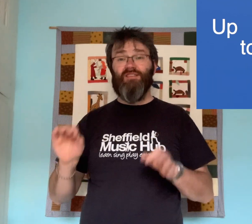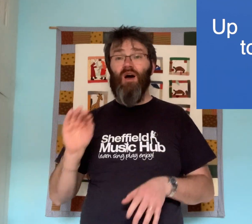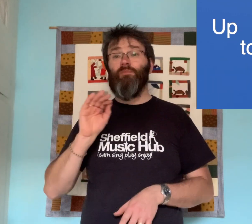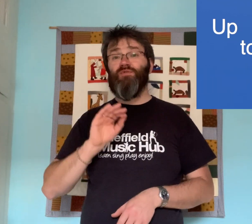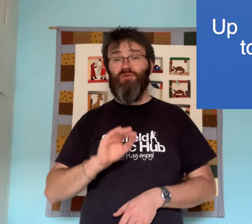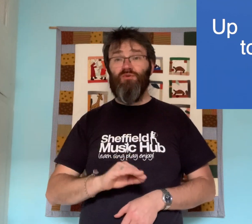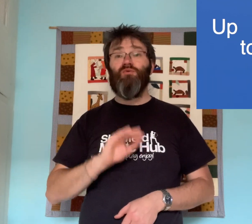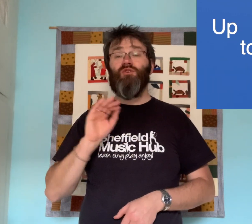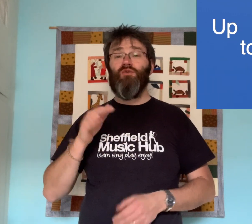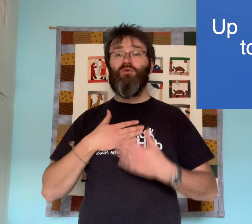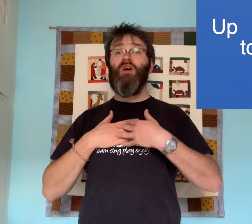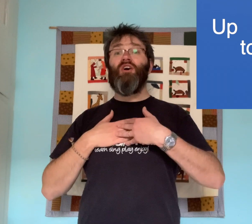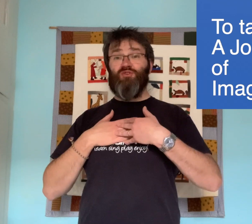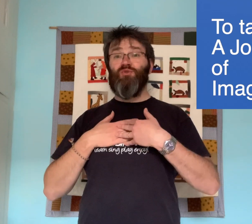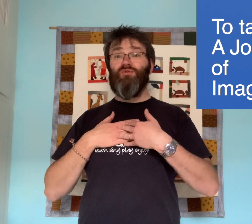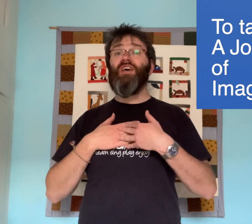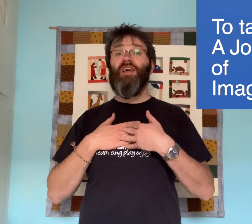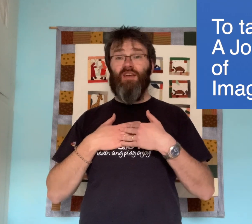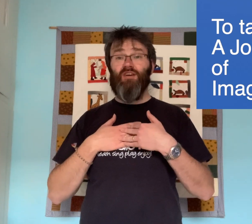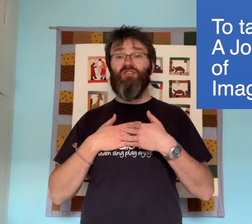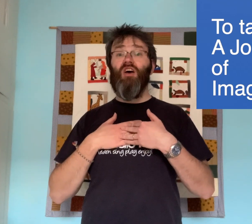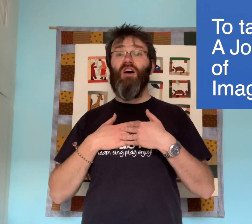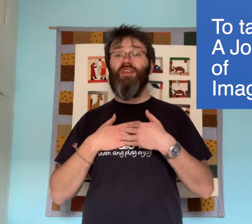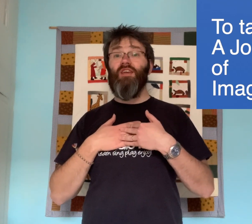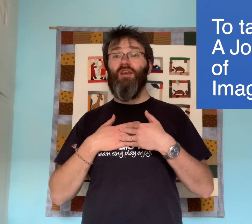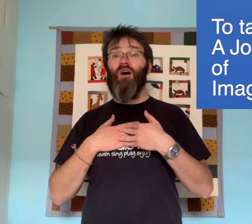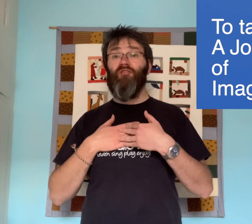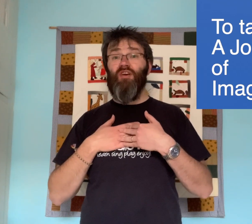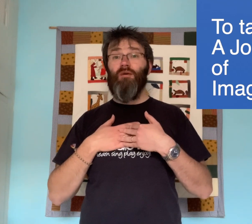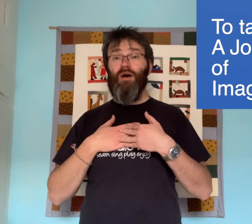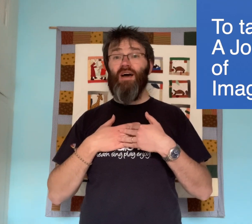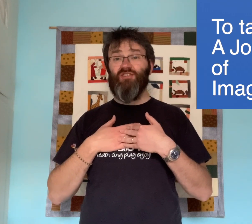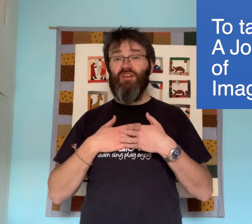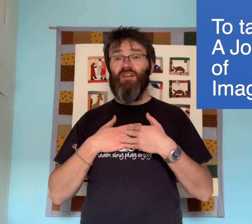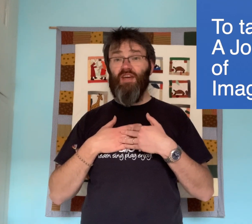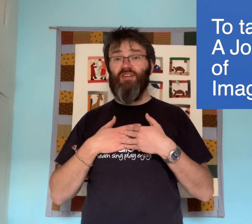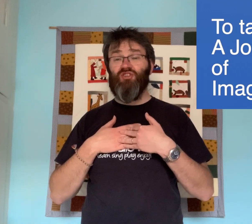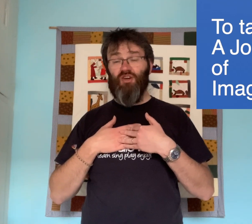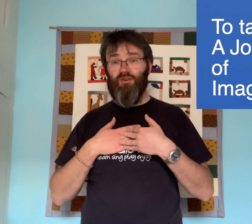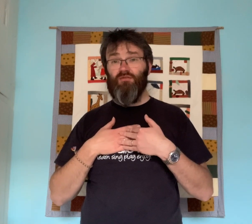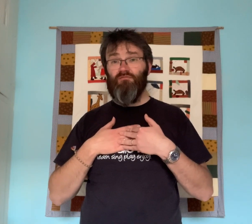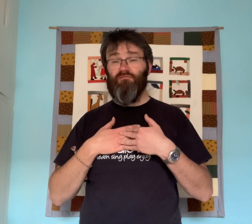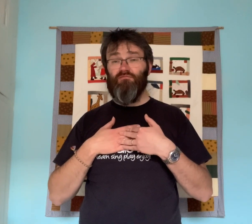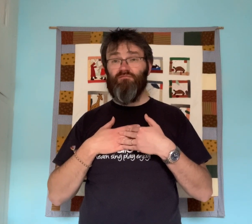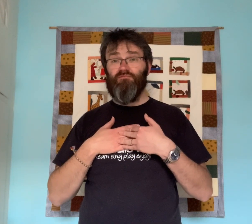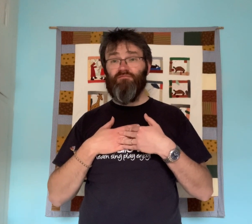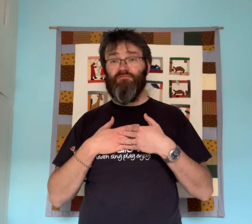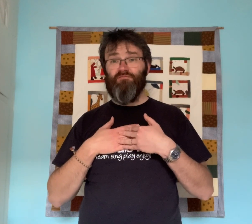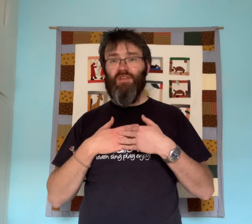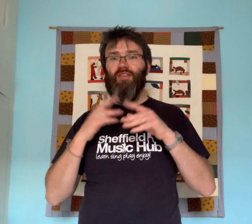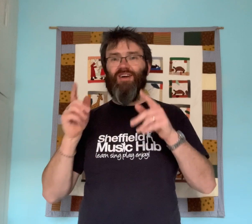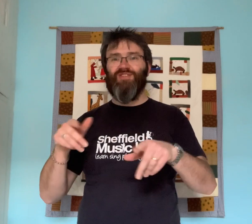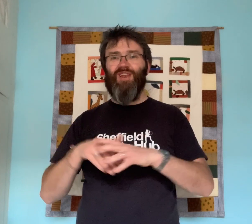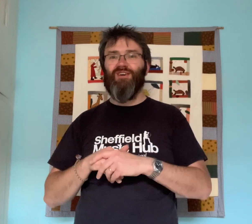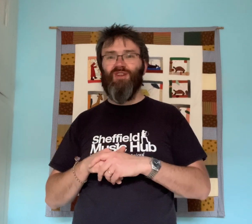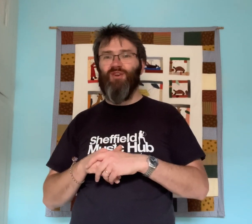up to you to take a journey of imagination. And that's the last line of the